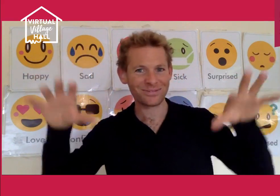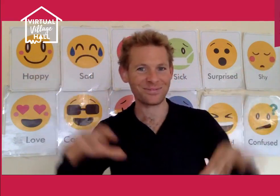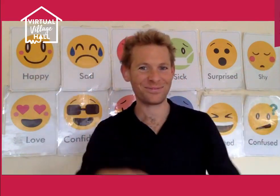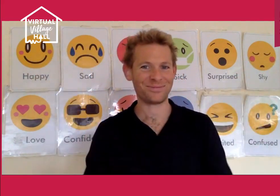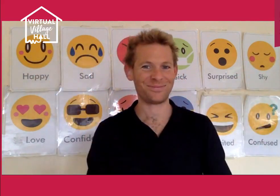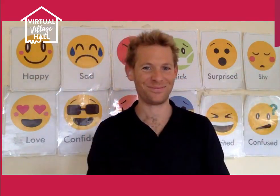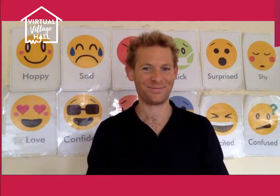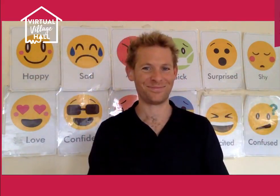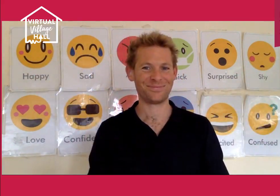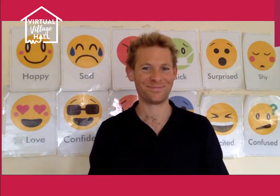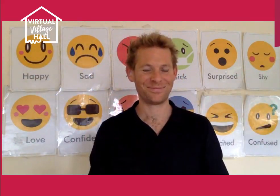zombie.